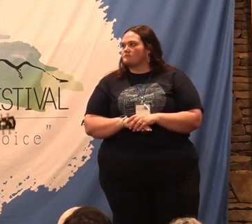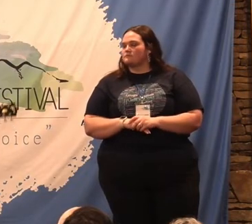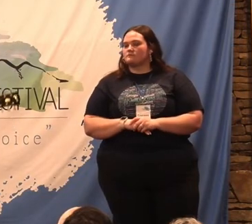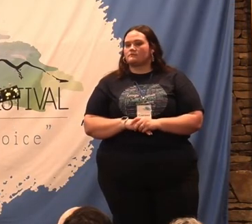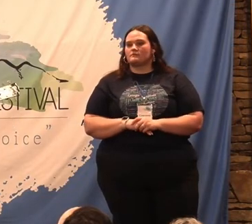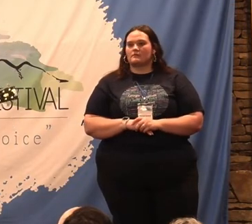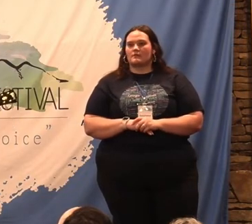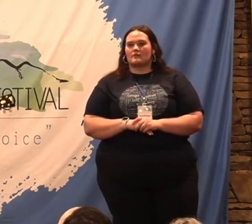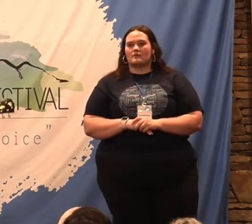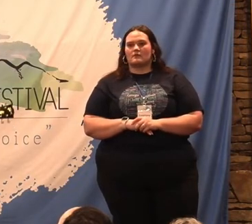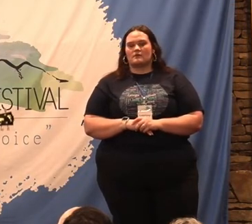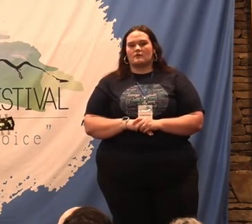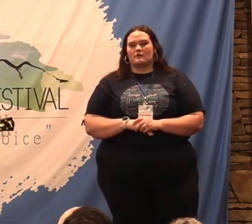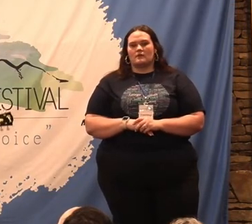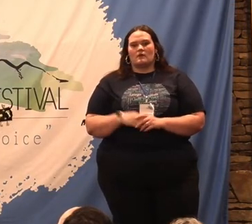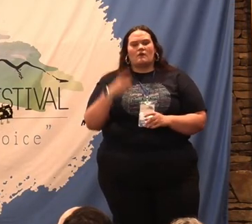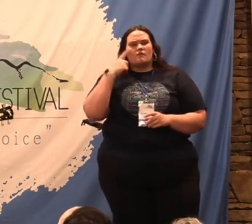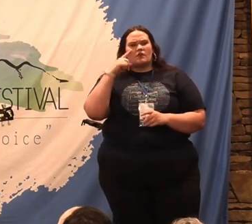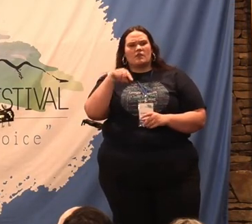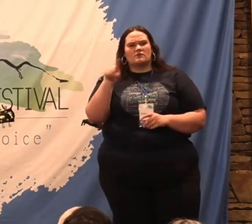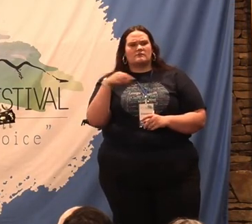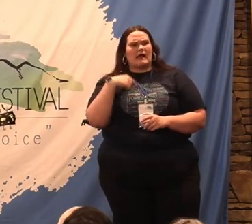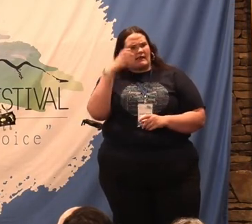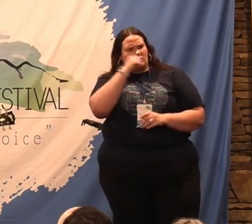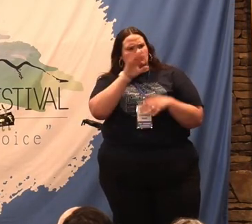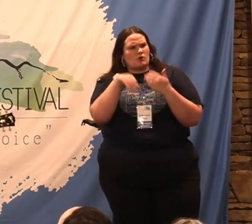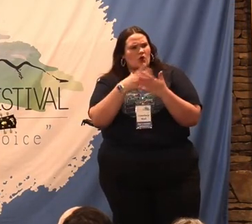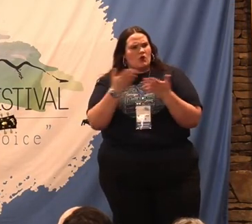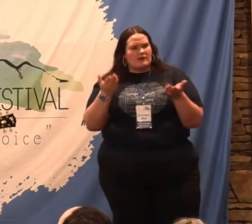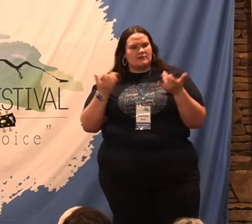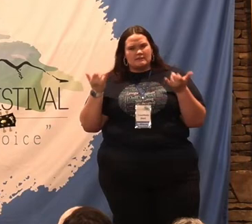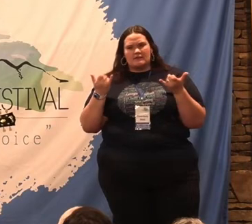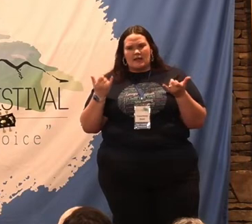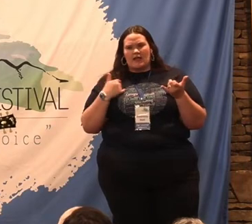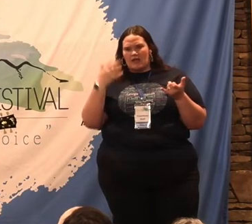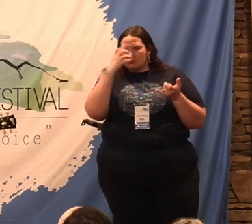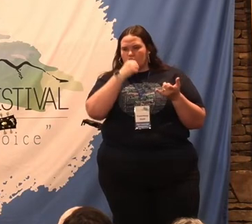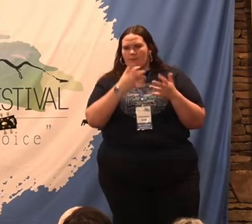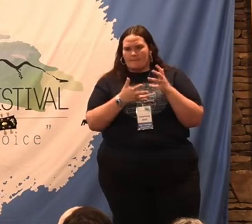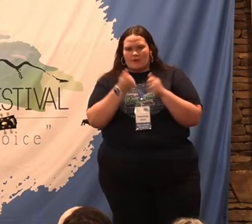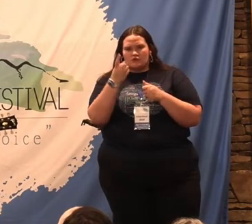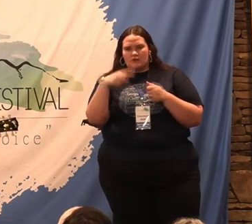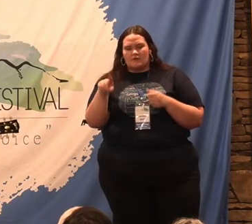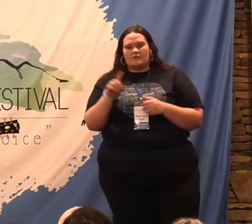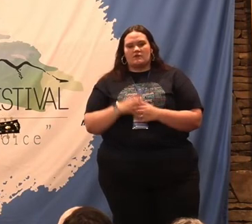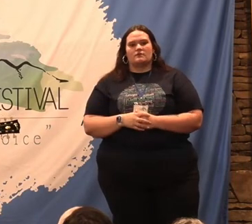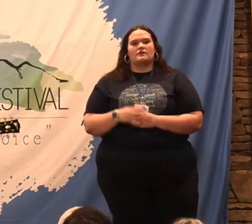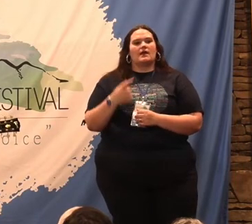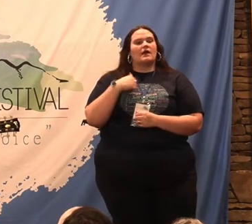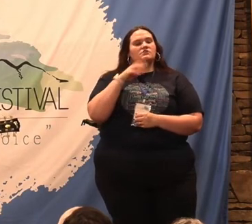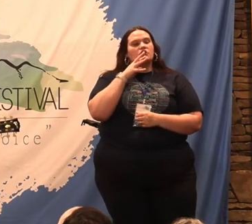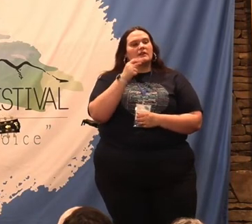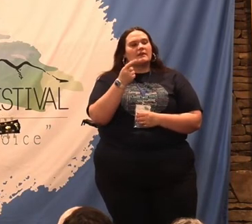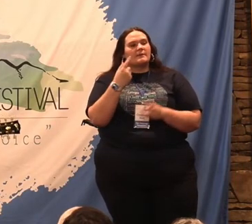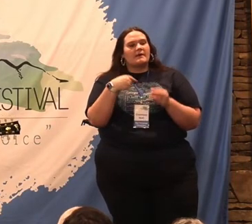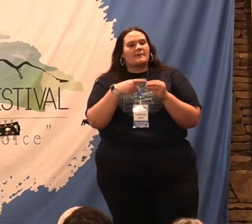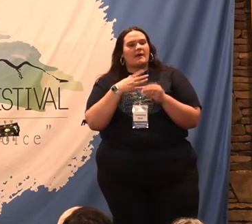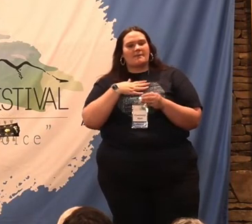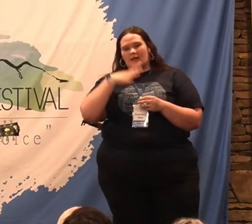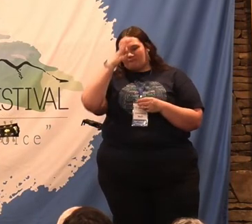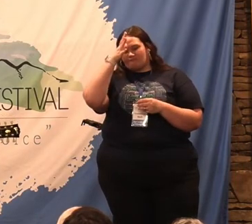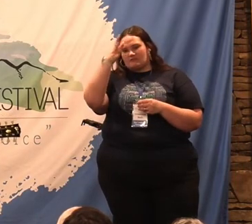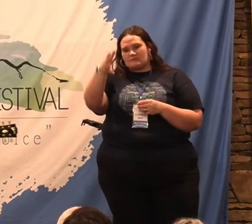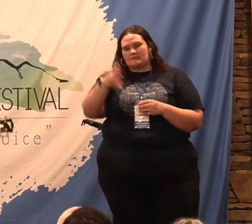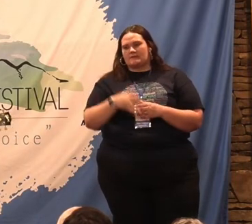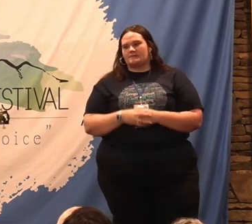For those of you, I guess all of you were here today. I assume most of you. I talked a little bit about my dad's dad from Mitchell